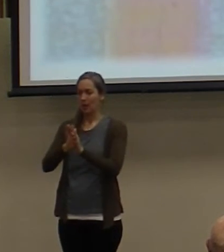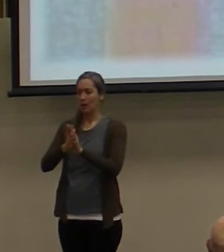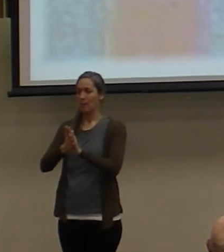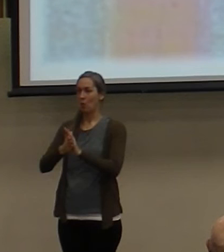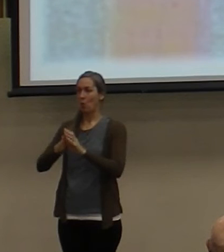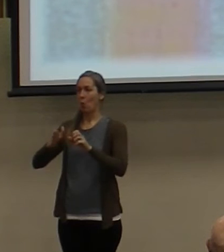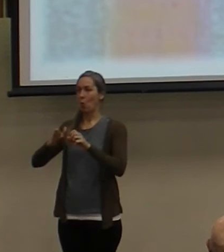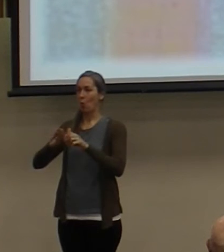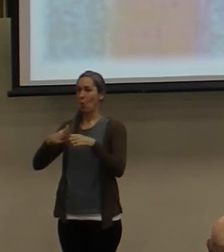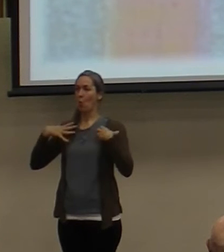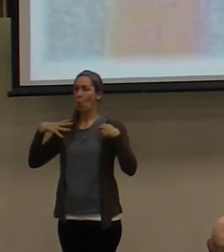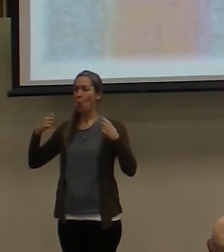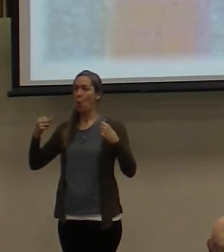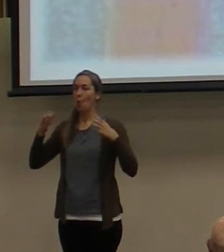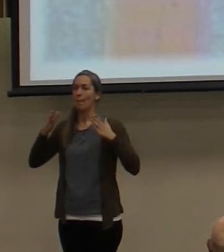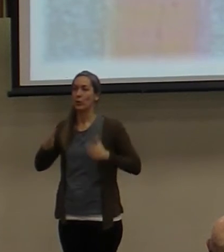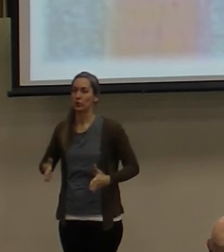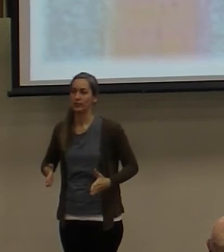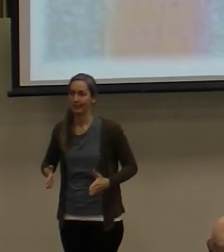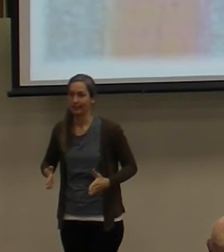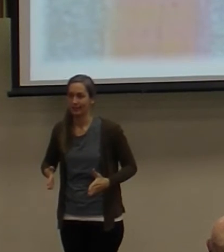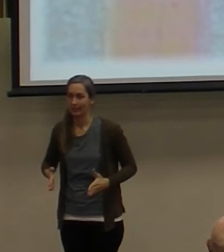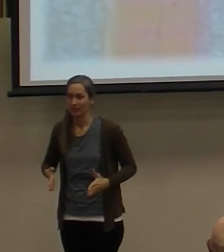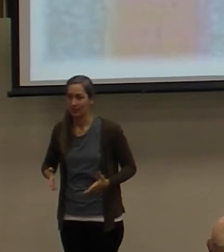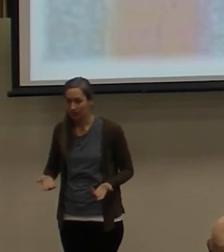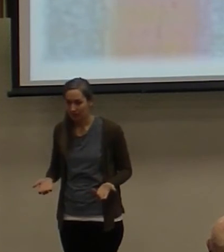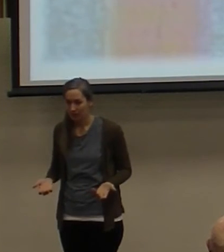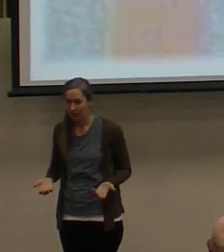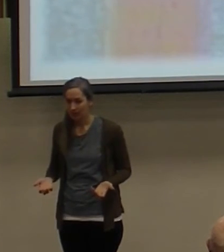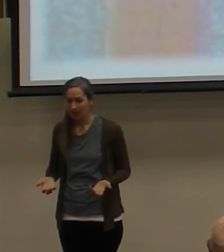which totally denies everything the Bible says about singleness.